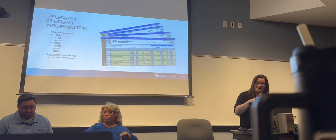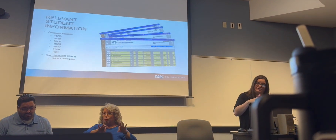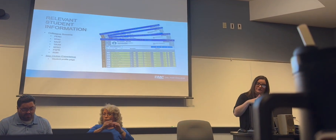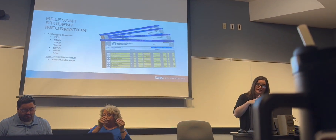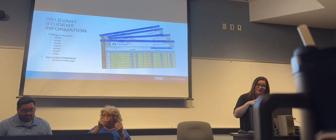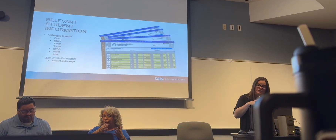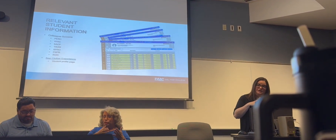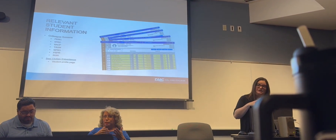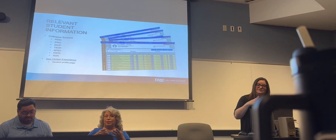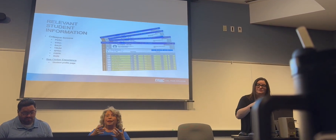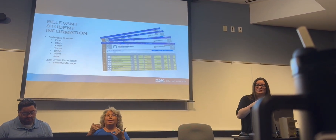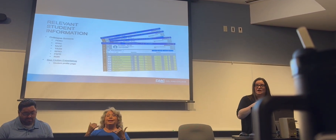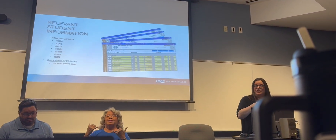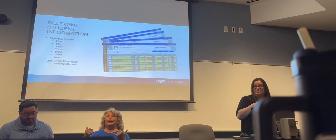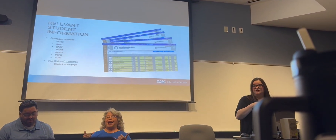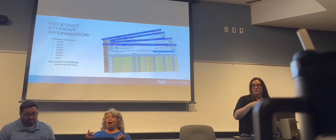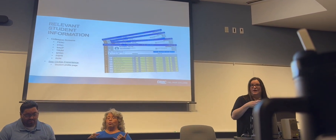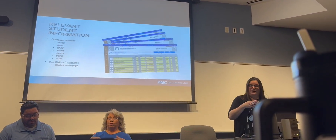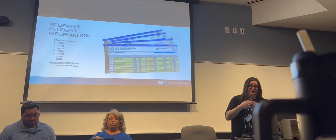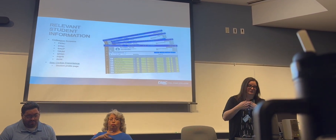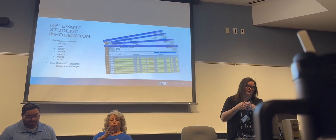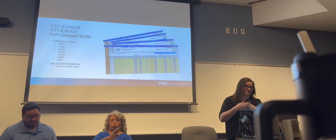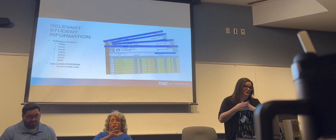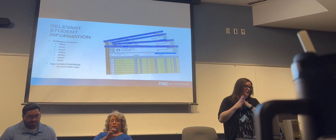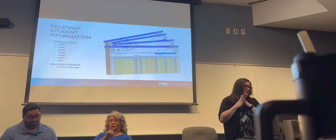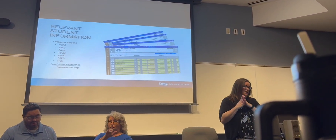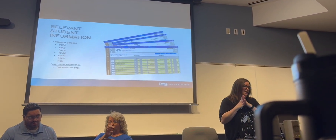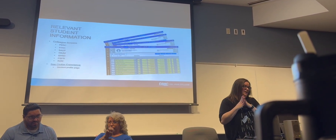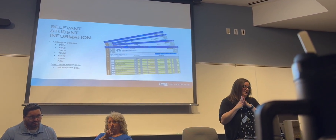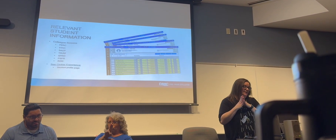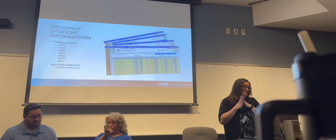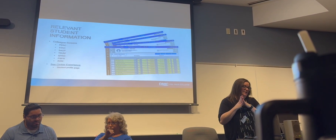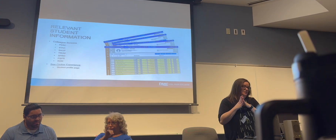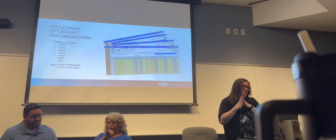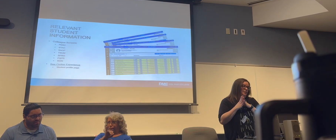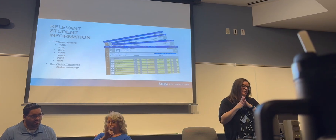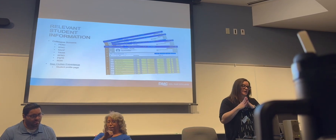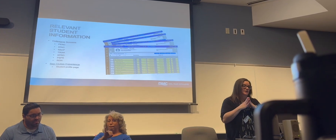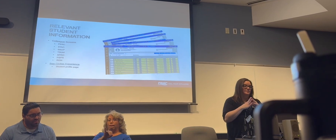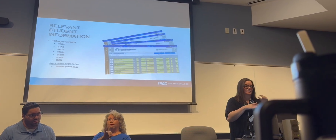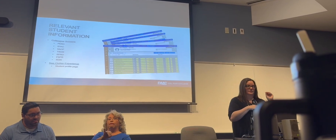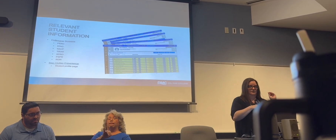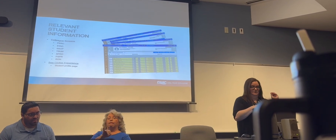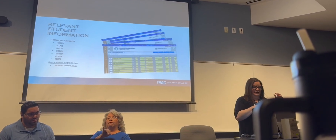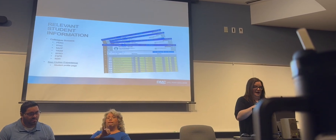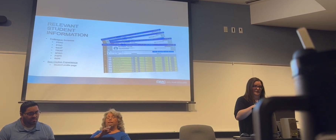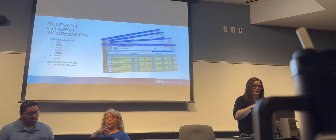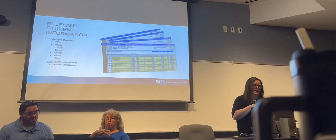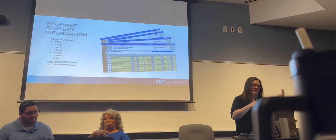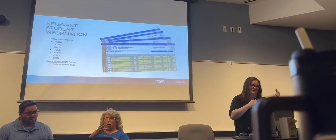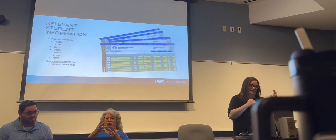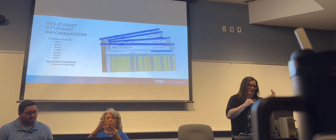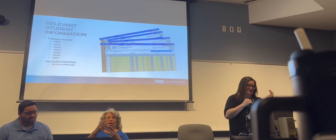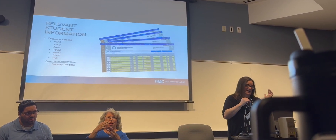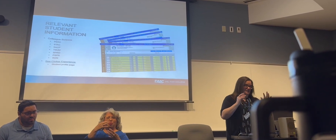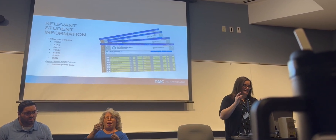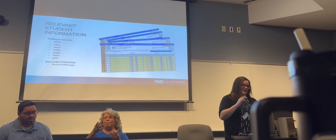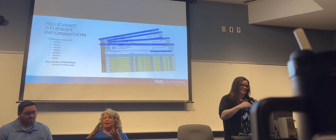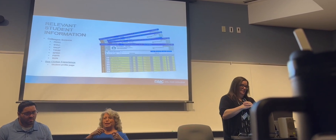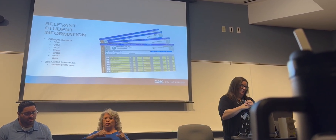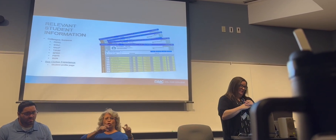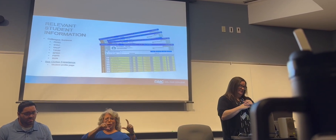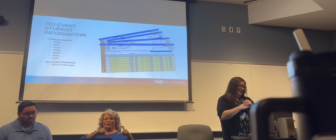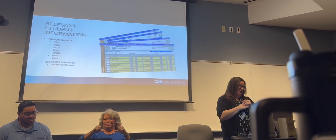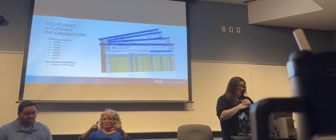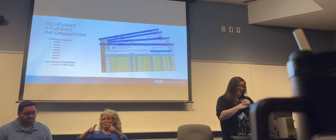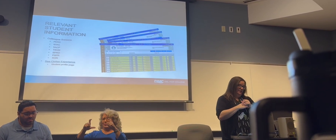What they're currently doing is using Colleague UI, and they're pulling up, I don't know how many screens. I just